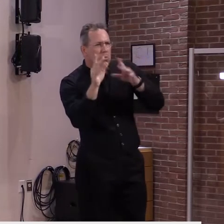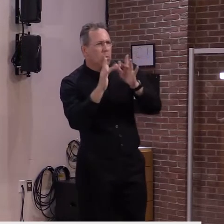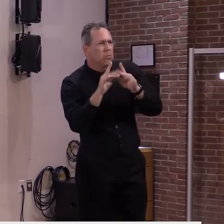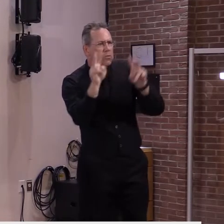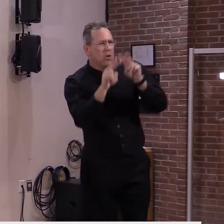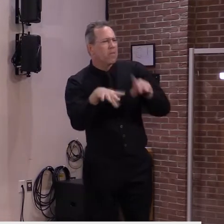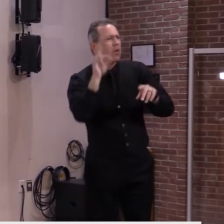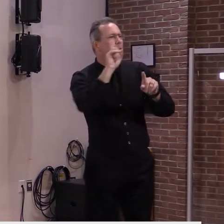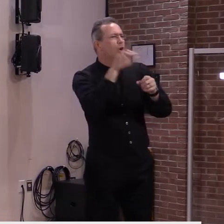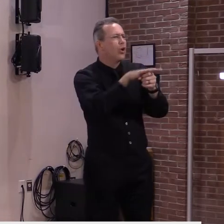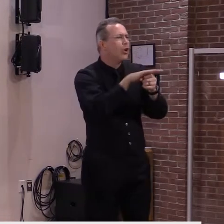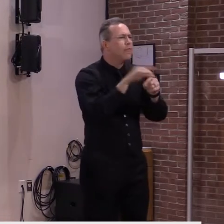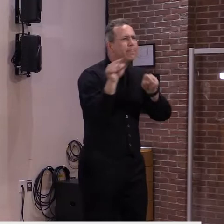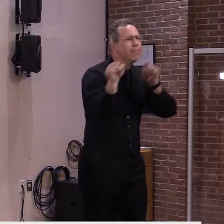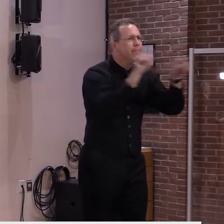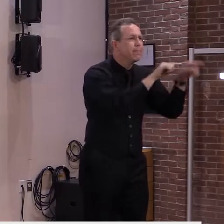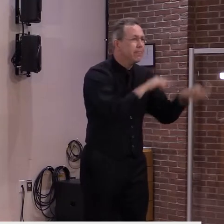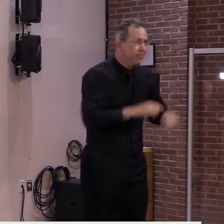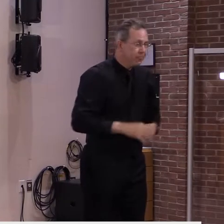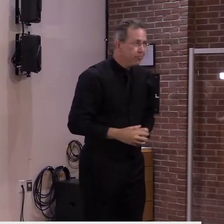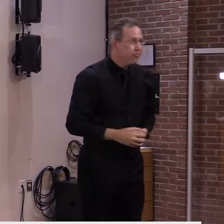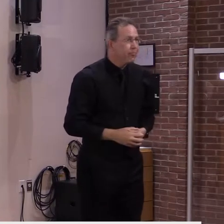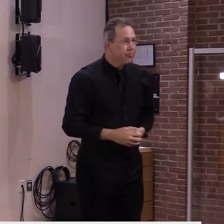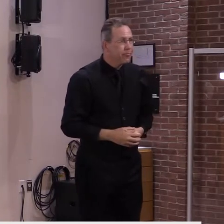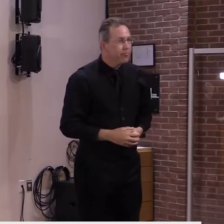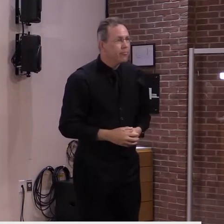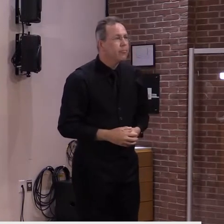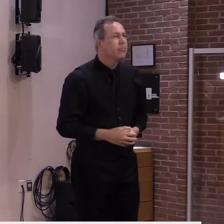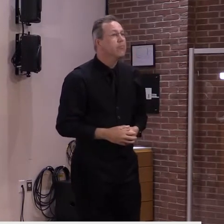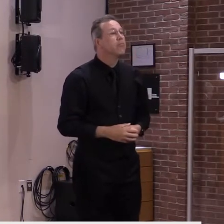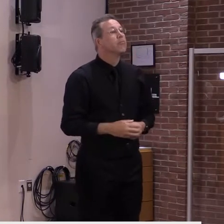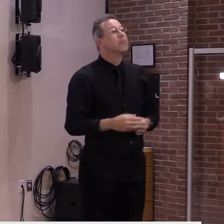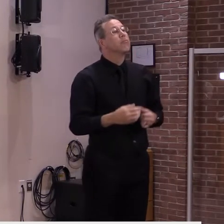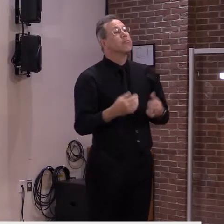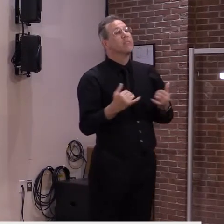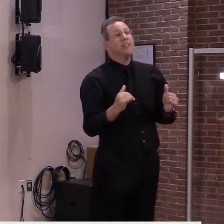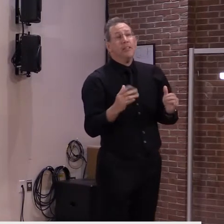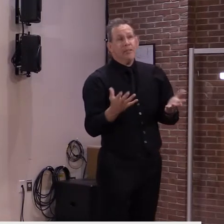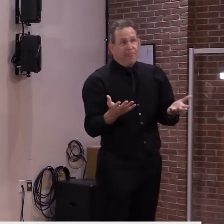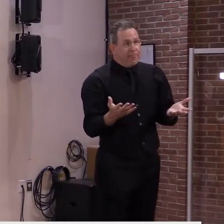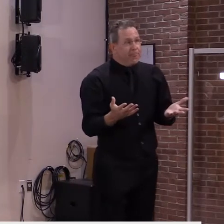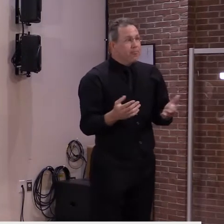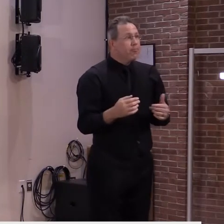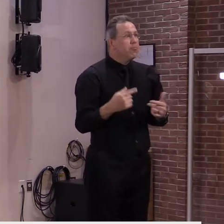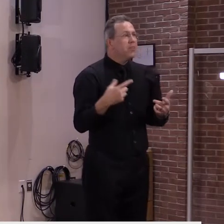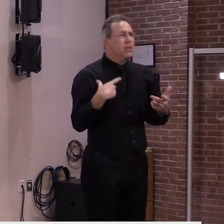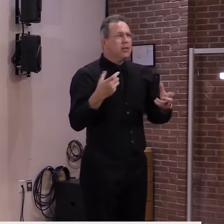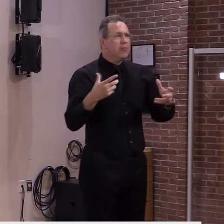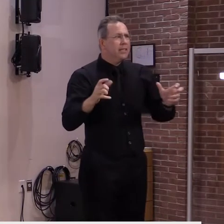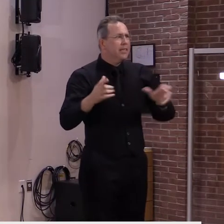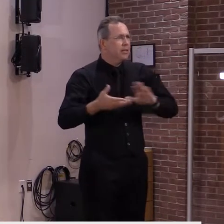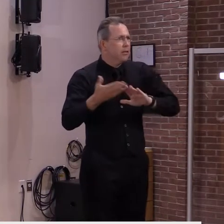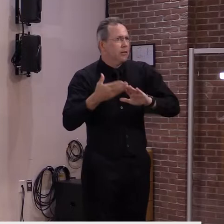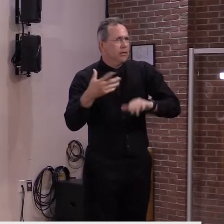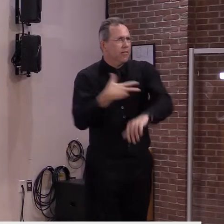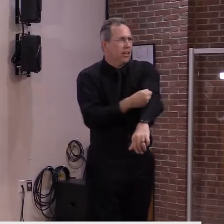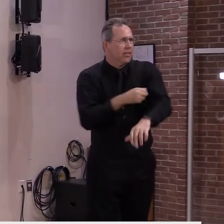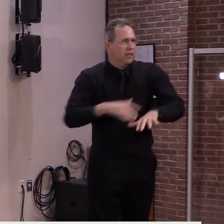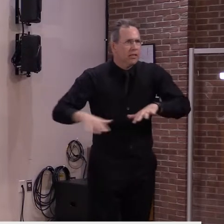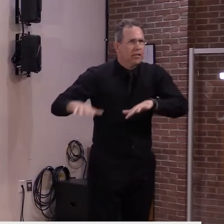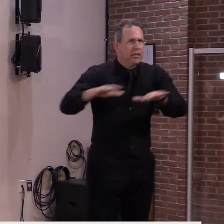healthvermont.gov/myvaccine. Although we are still operating larger vaccine clinics through our healthcare